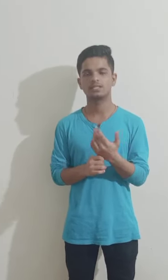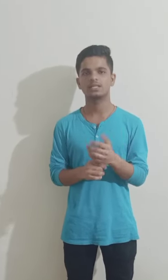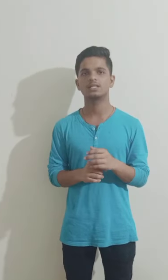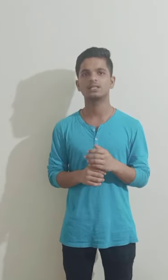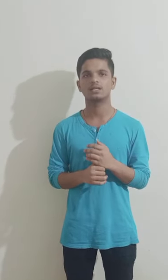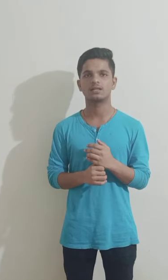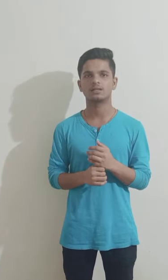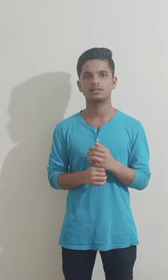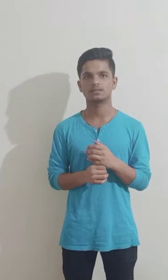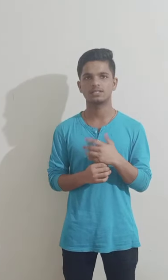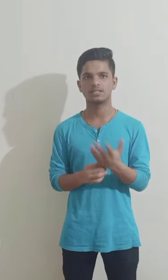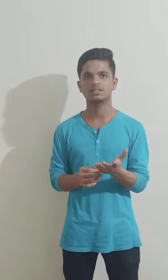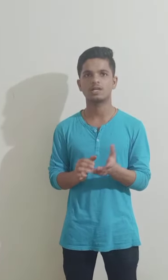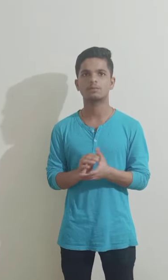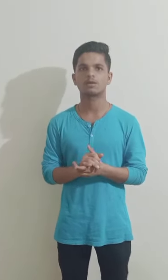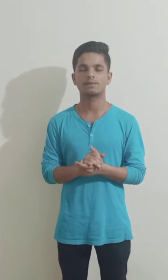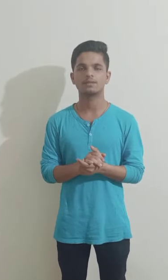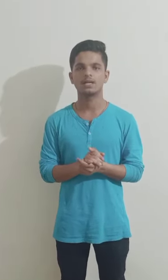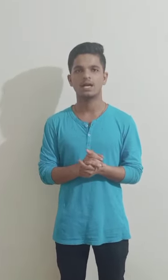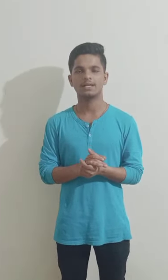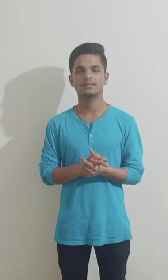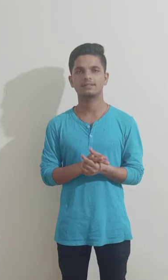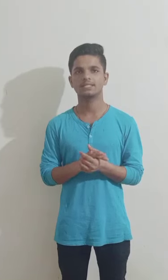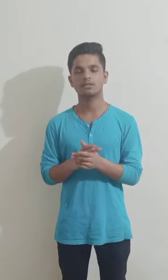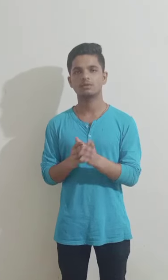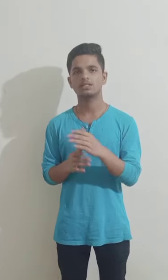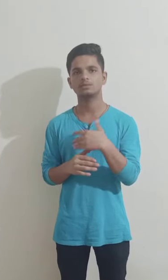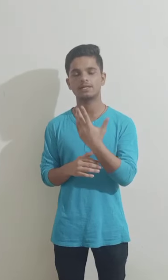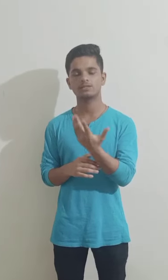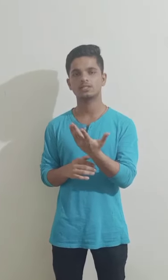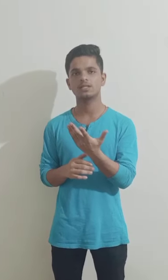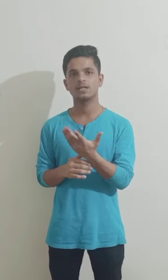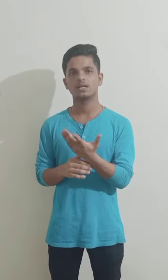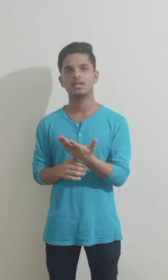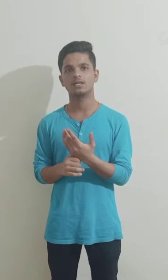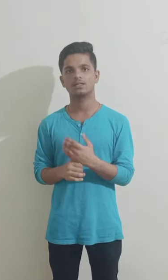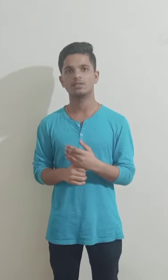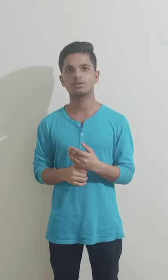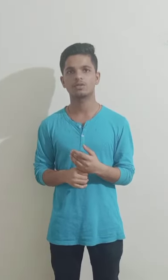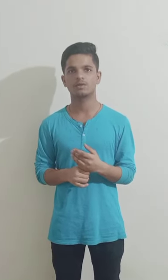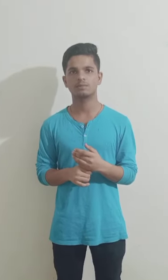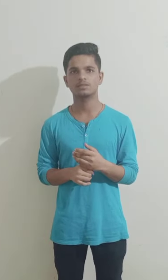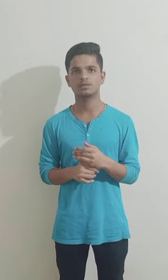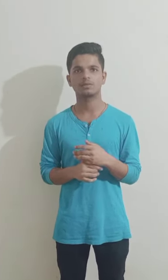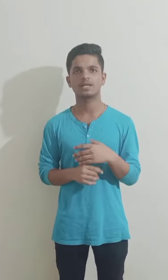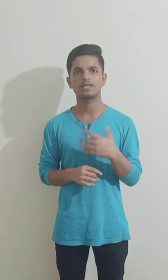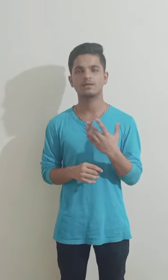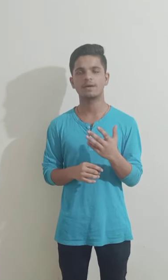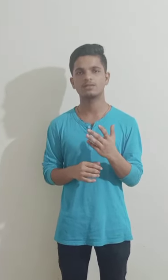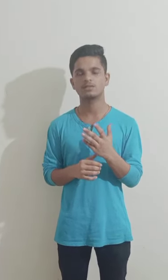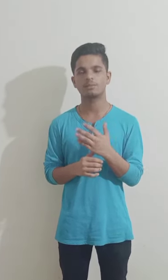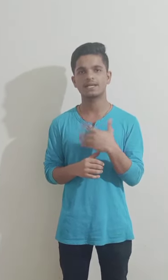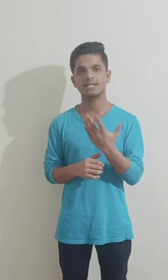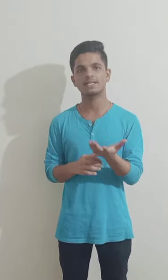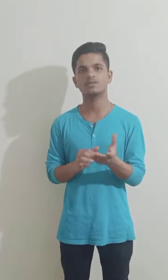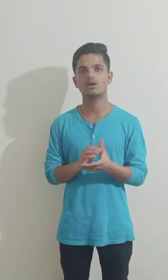in Java program and second one is by using new keyword means by creating new object